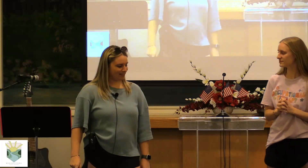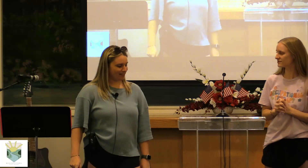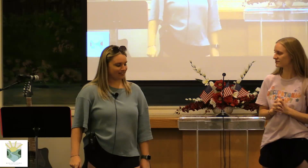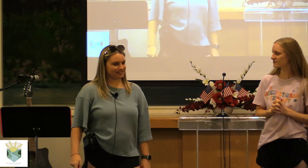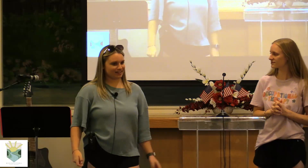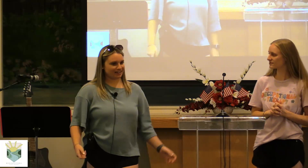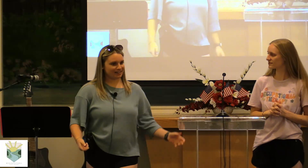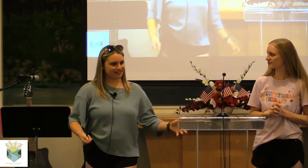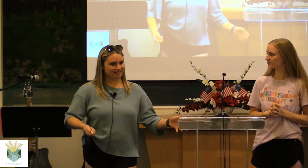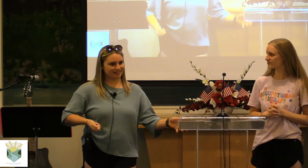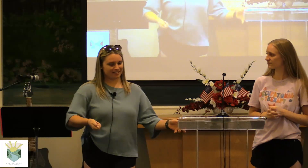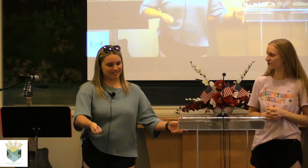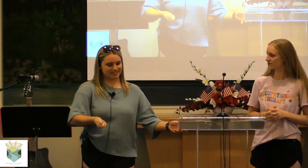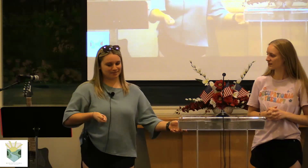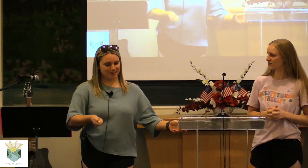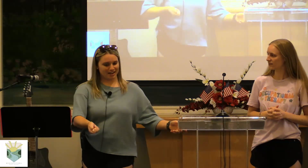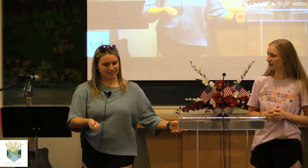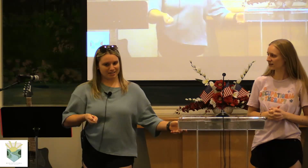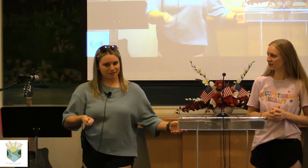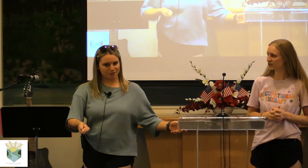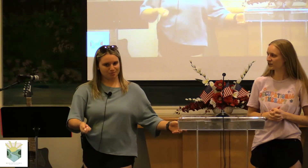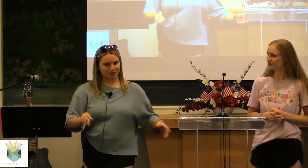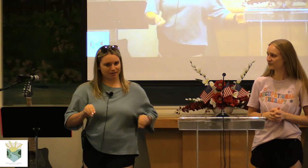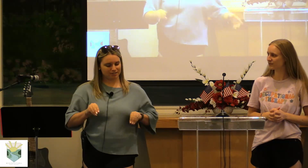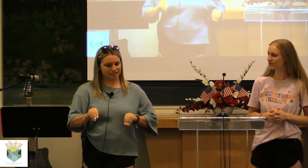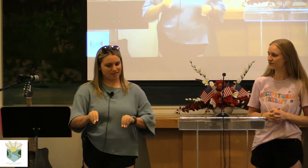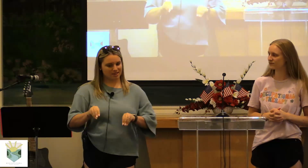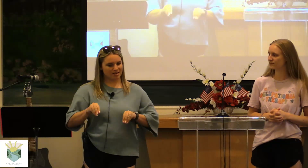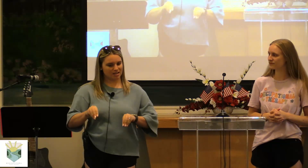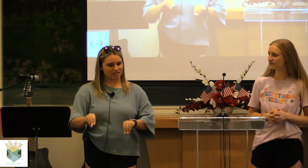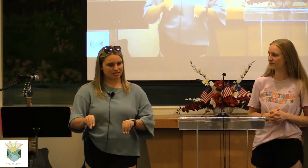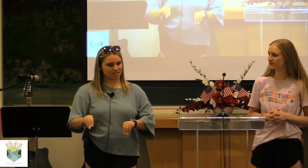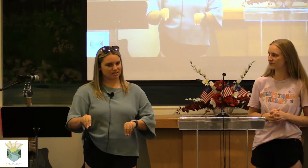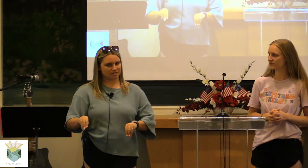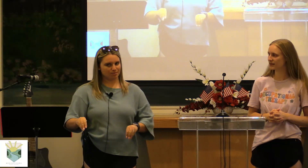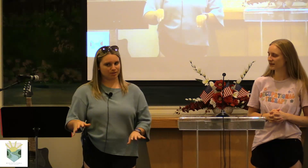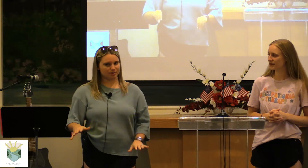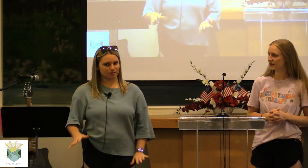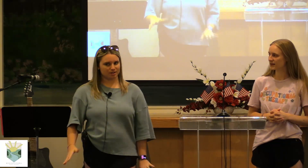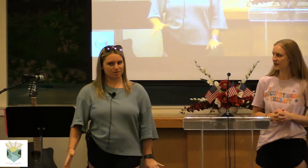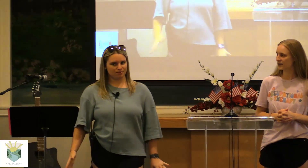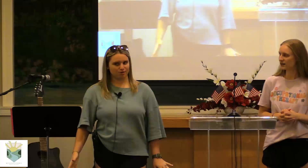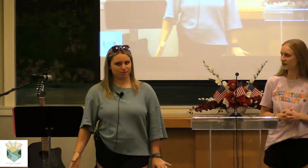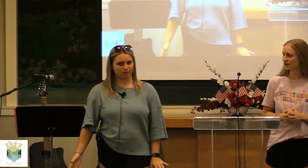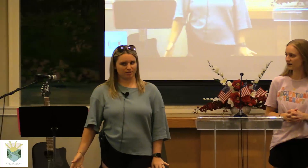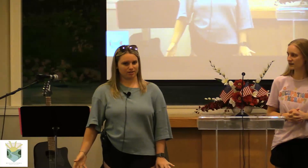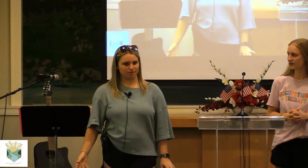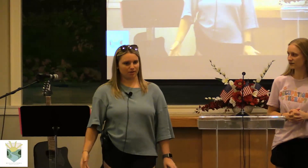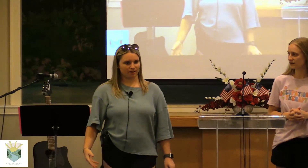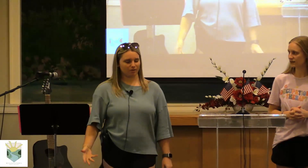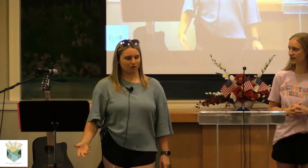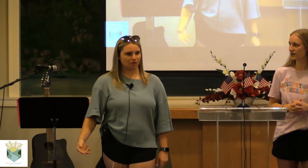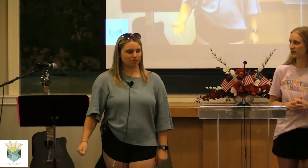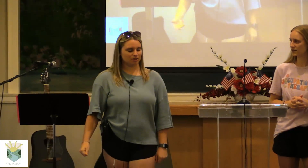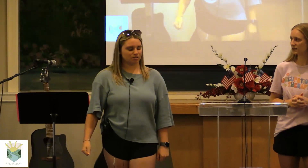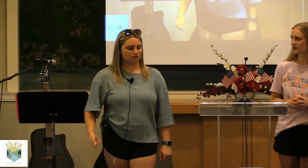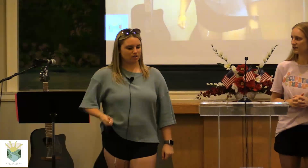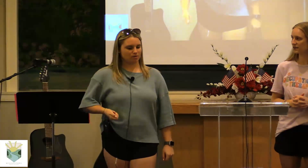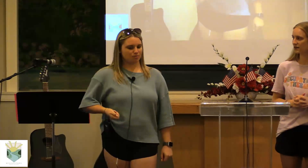In sign, this is vacuum, or I've seen this. Typically there's going to be a few different ways to do like a lot of the words, but